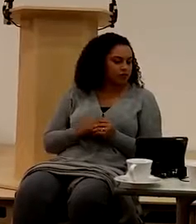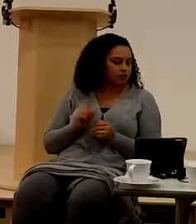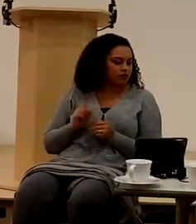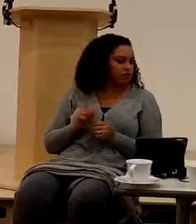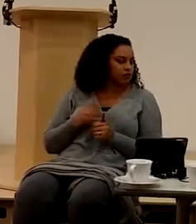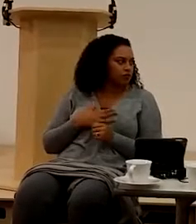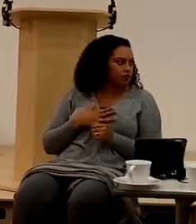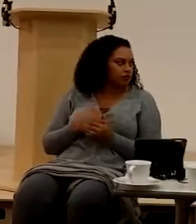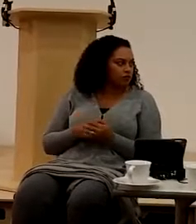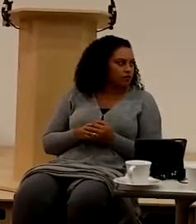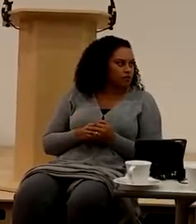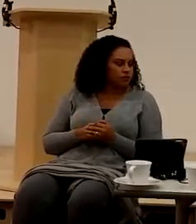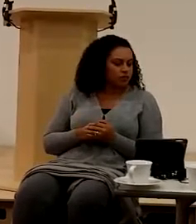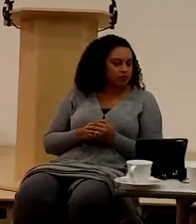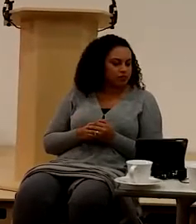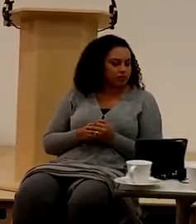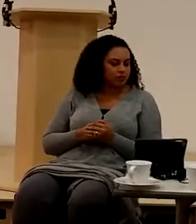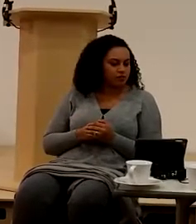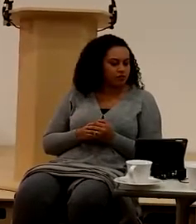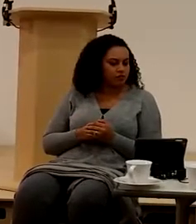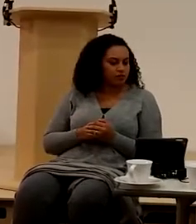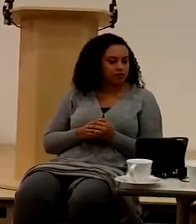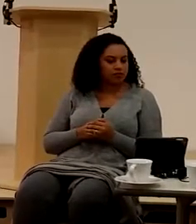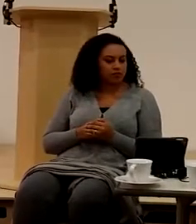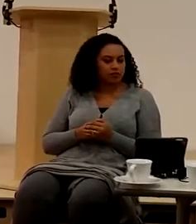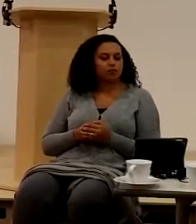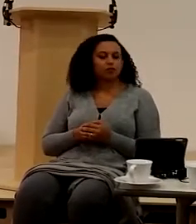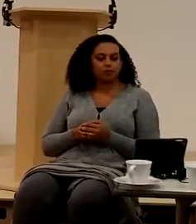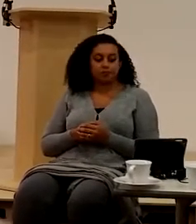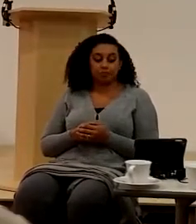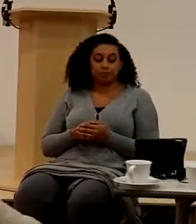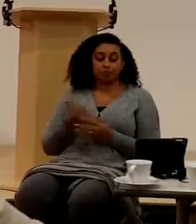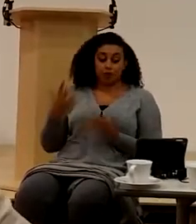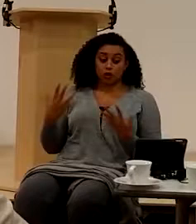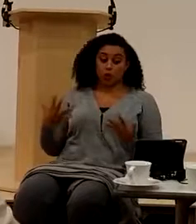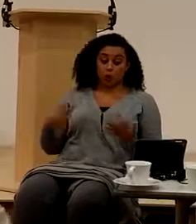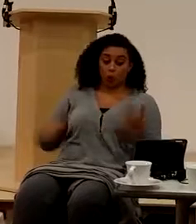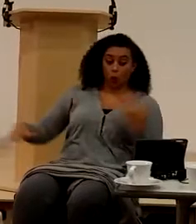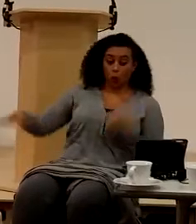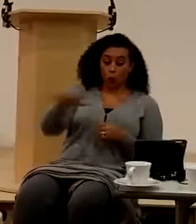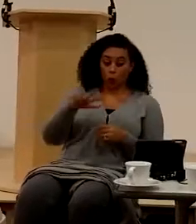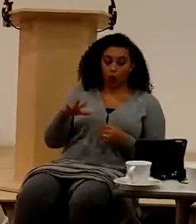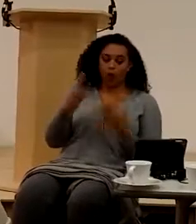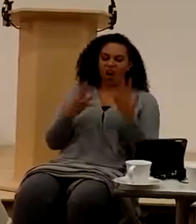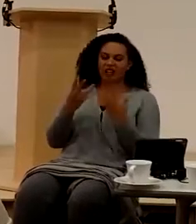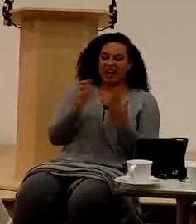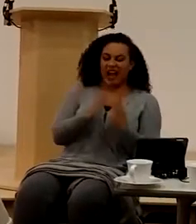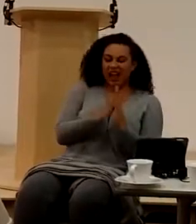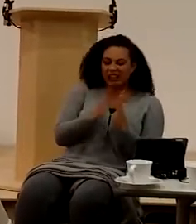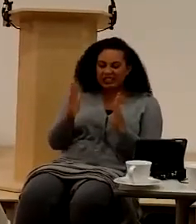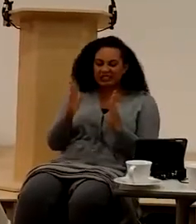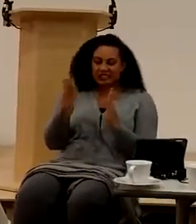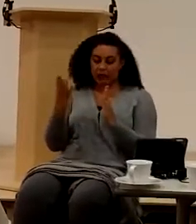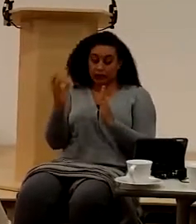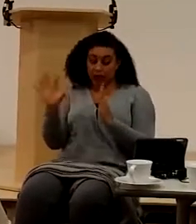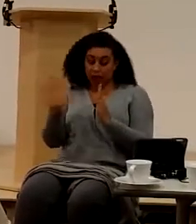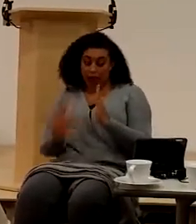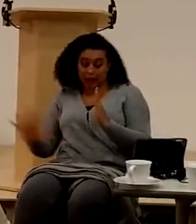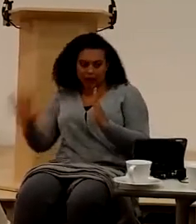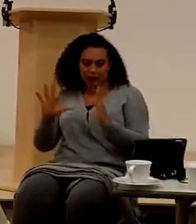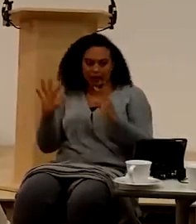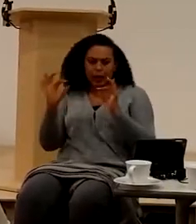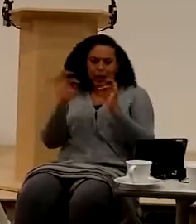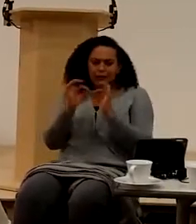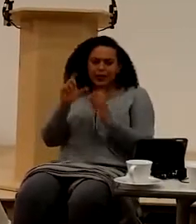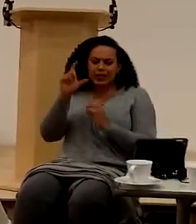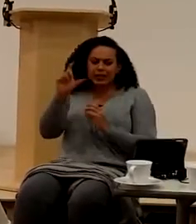however, to strip back the mythology and look at where things were